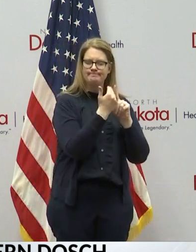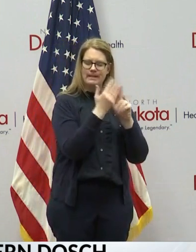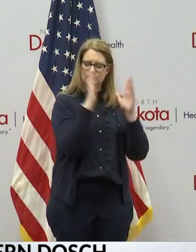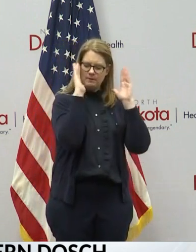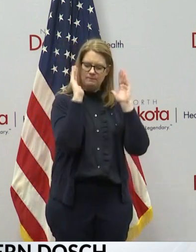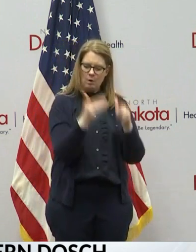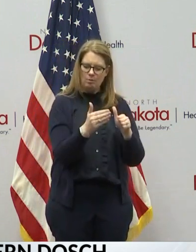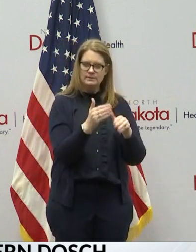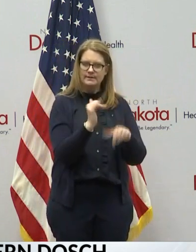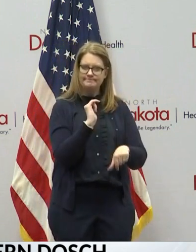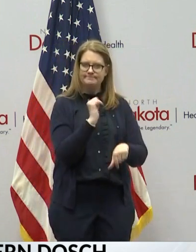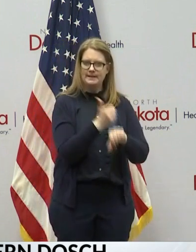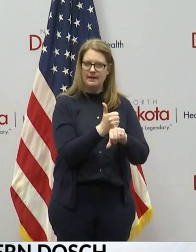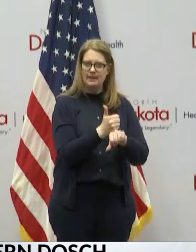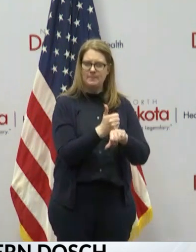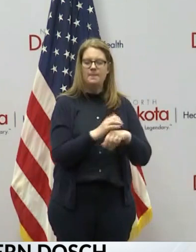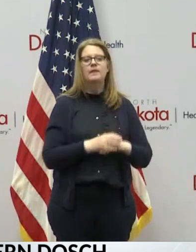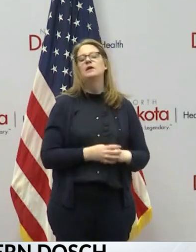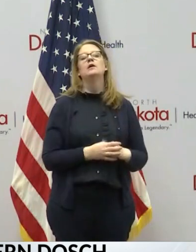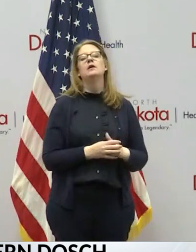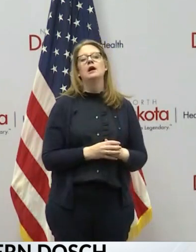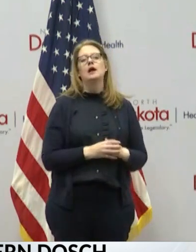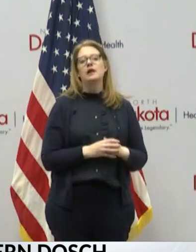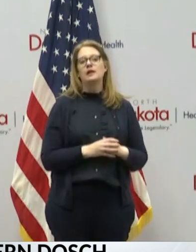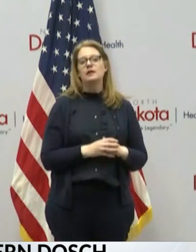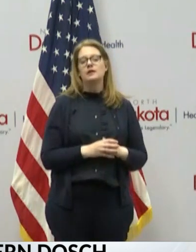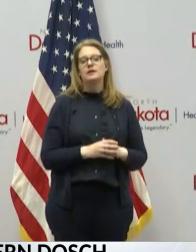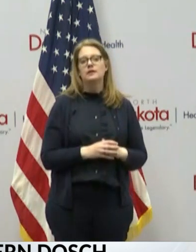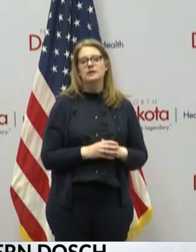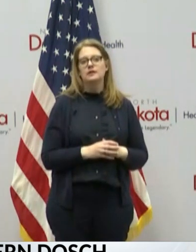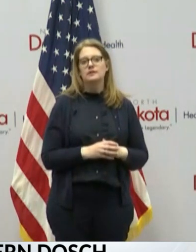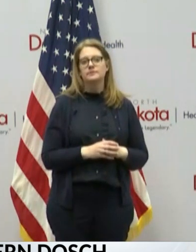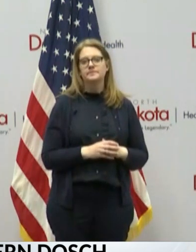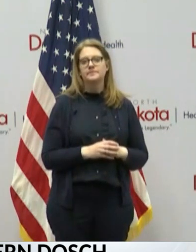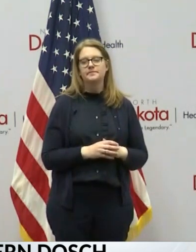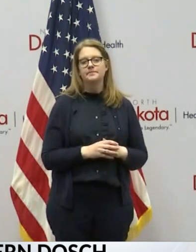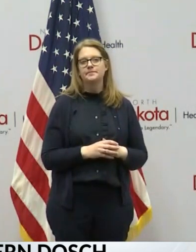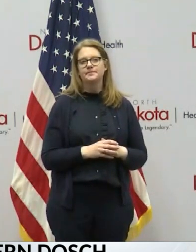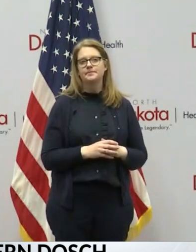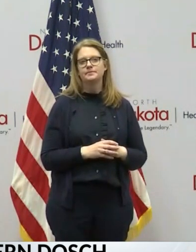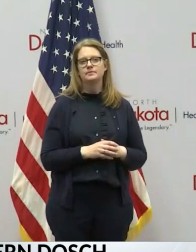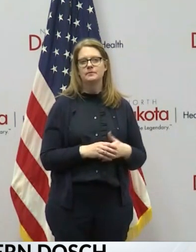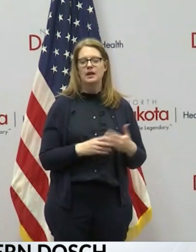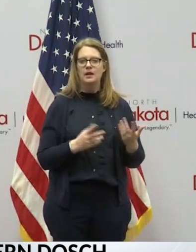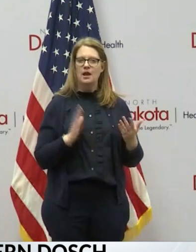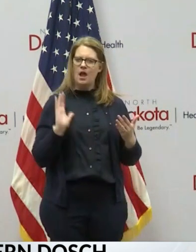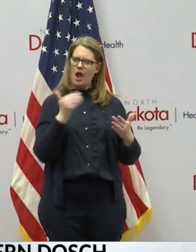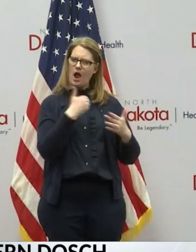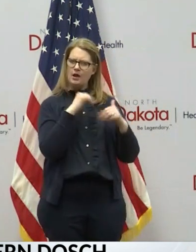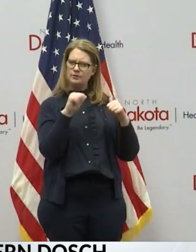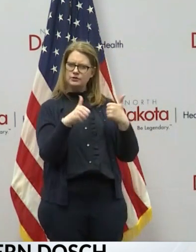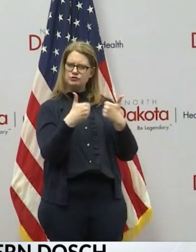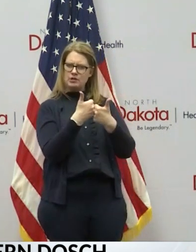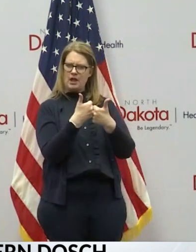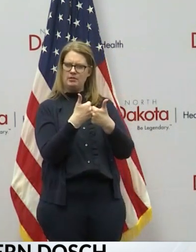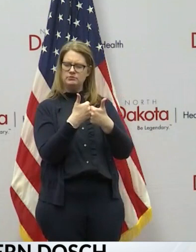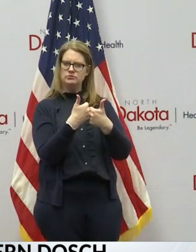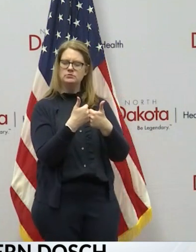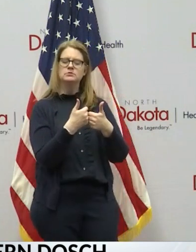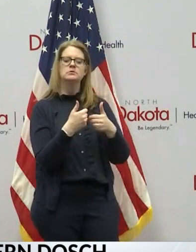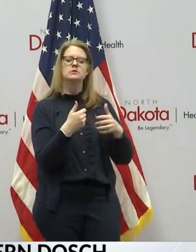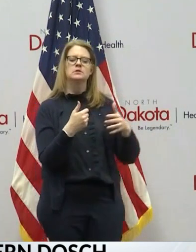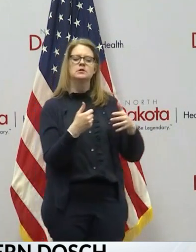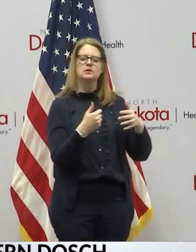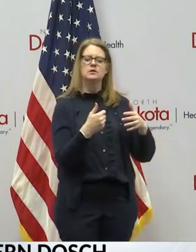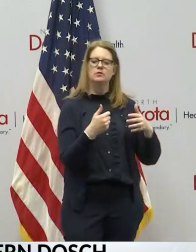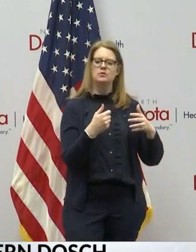task. So our challenge is to reinvent the way we've done contact